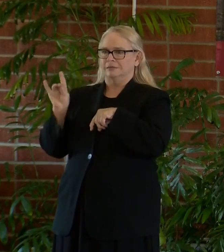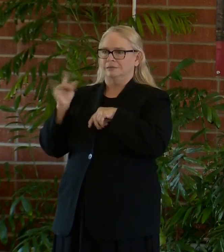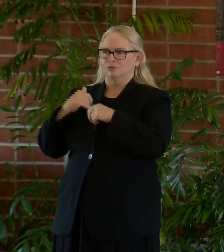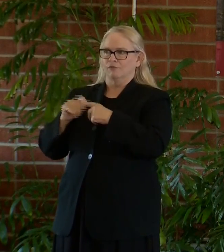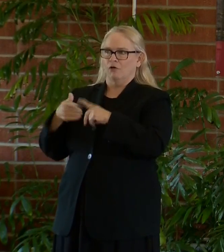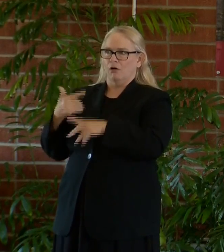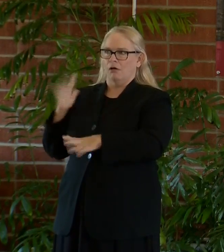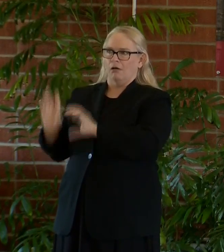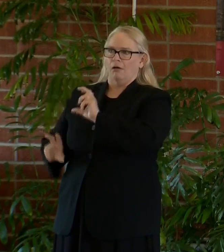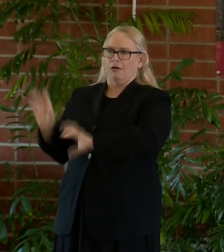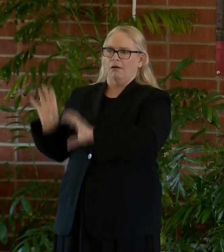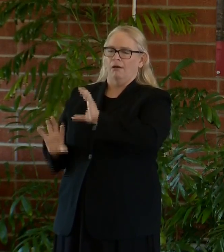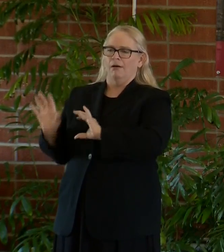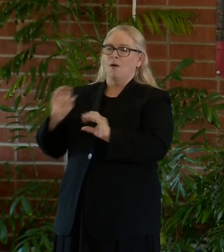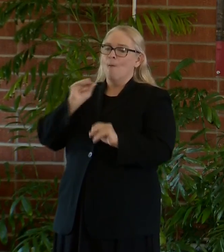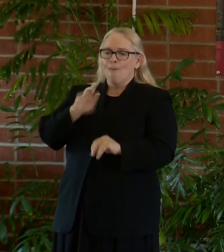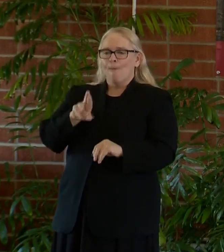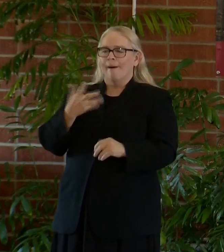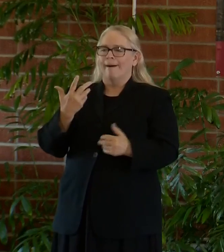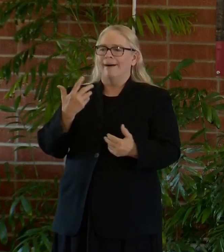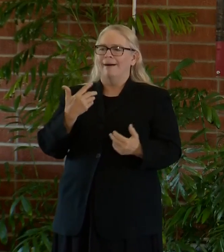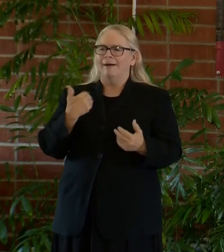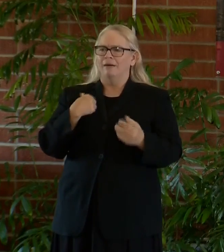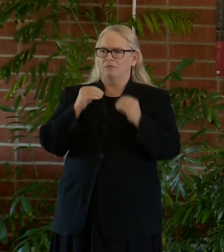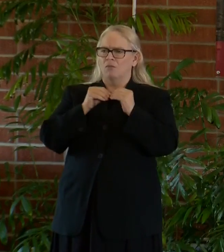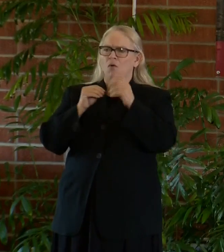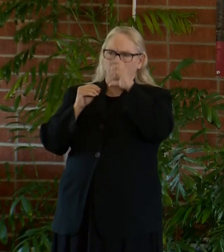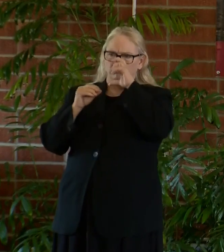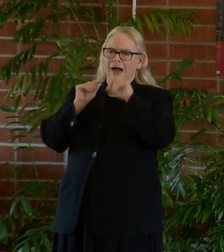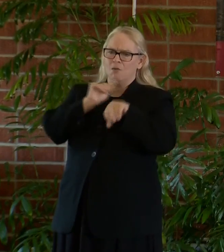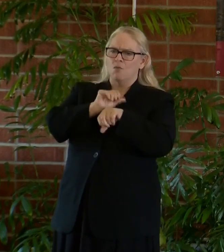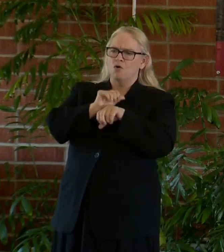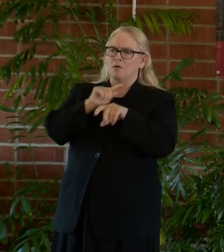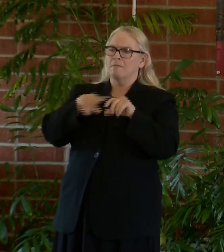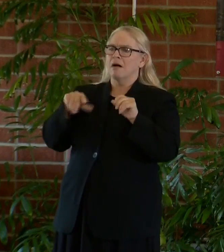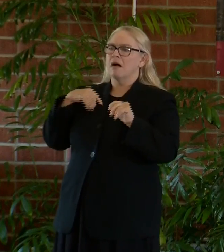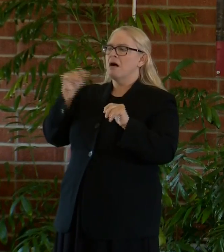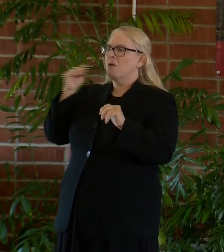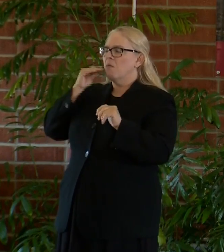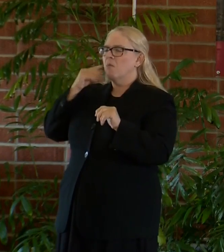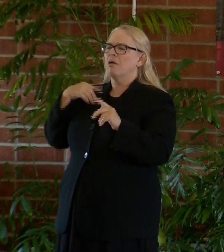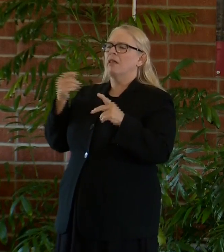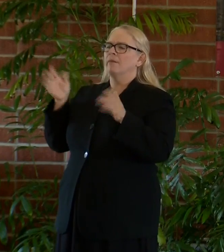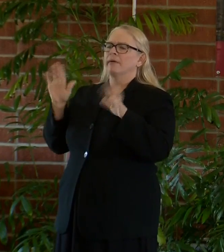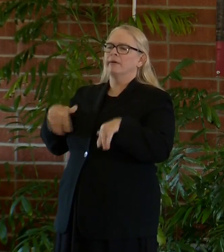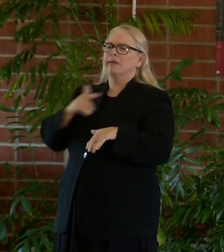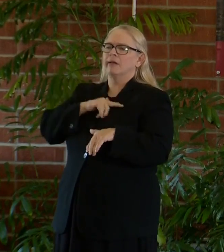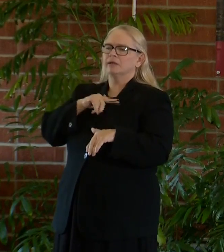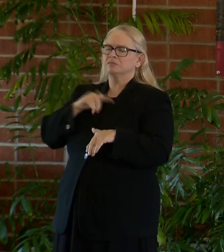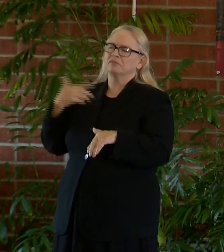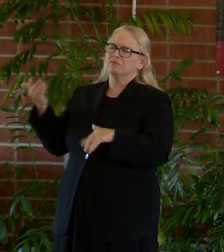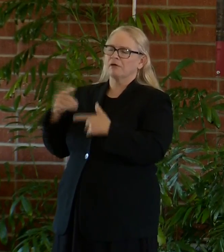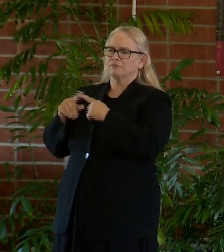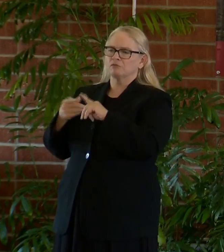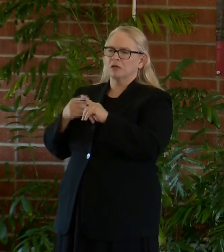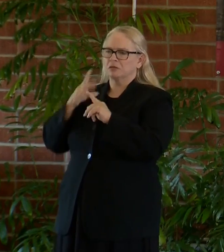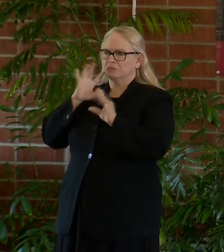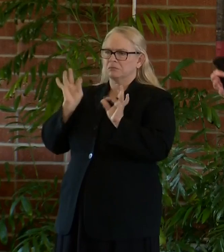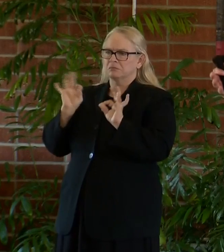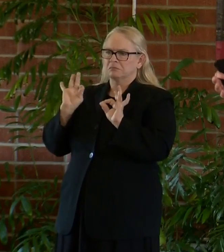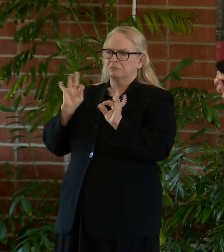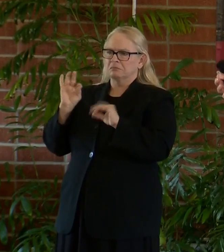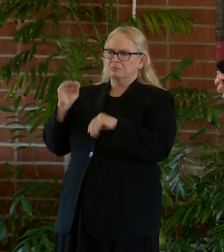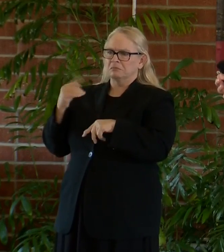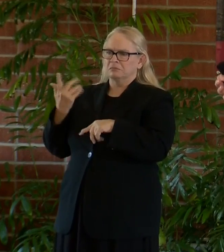may not have been as aggressive when Aunt Cindy came over and you hadn't seen her in 6 or so months, and she came